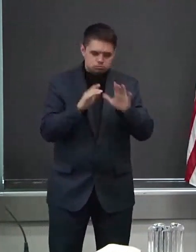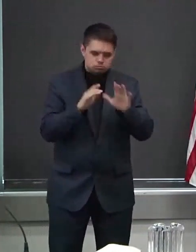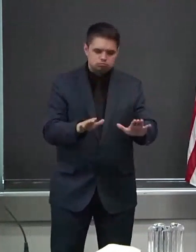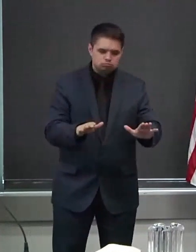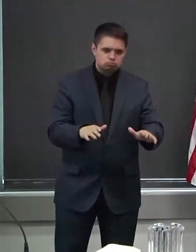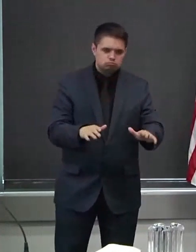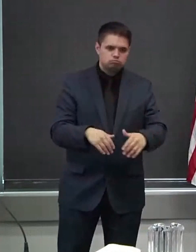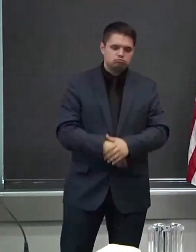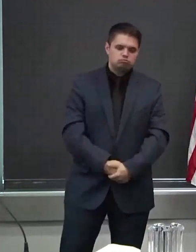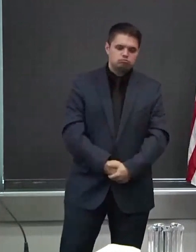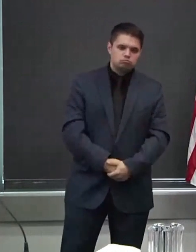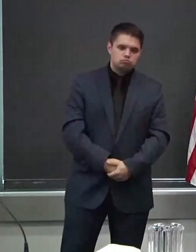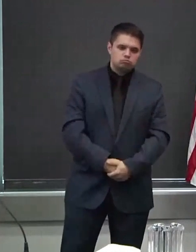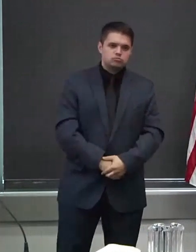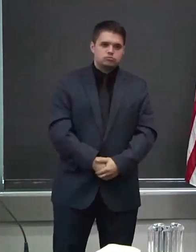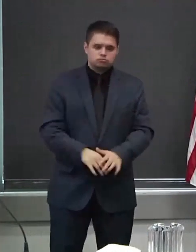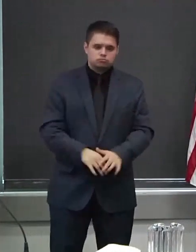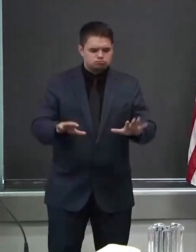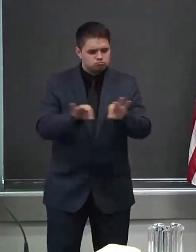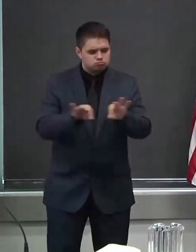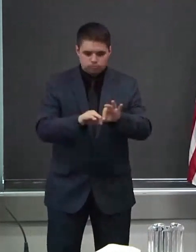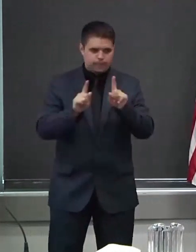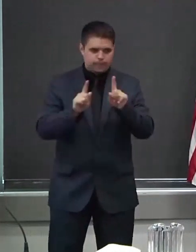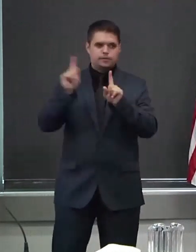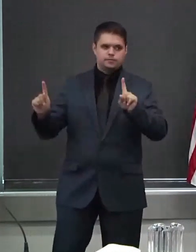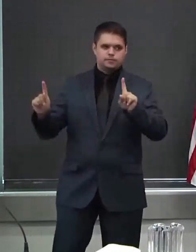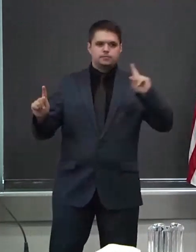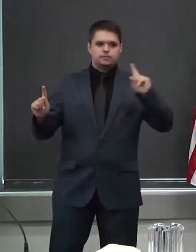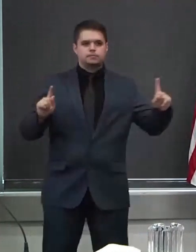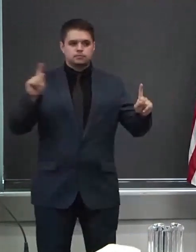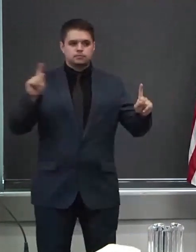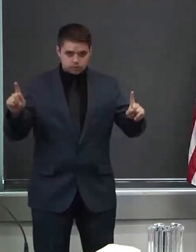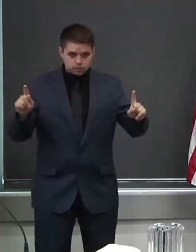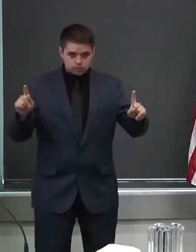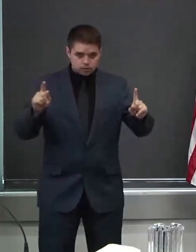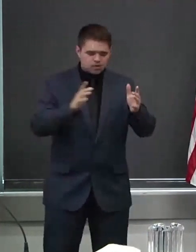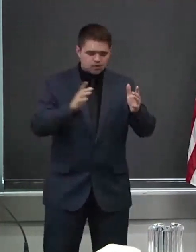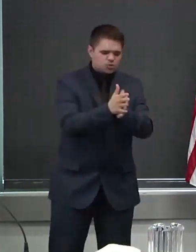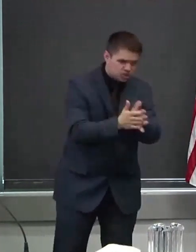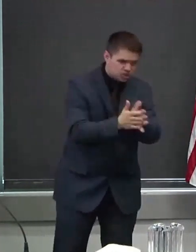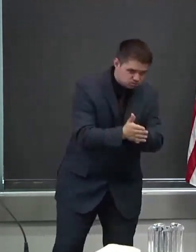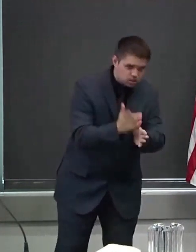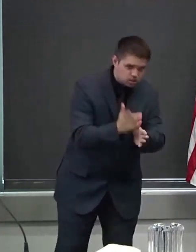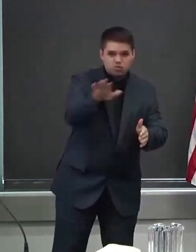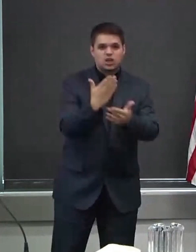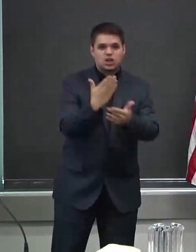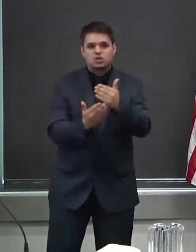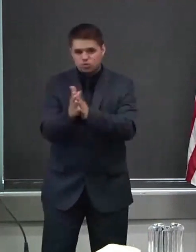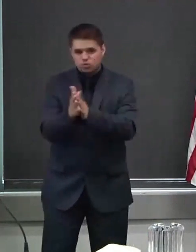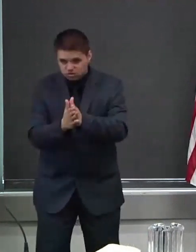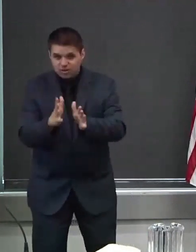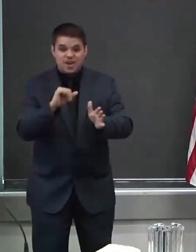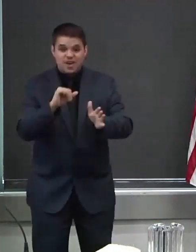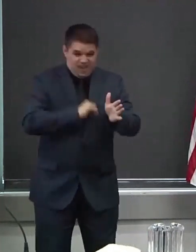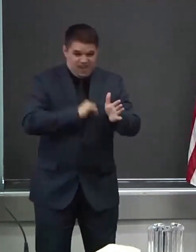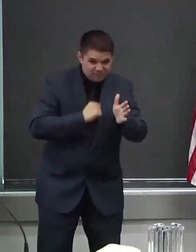continue to socially distance, to use hand sanitizer, and obviously cover your face when coughing.